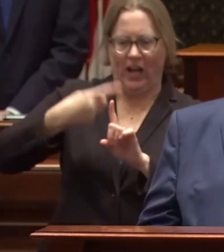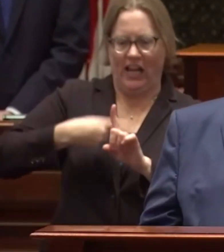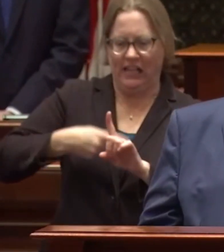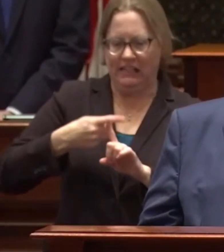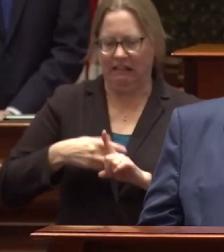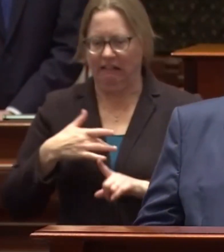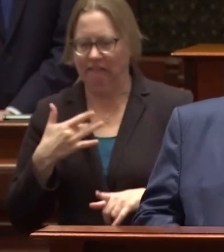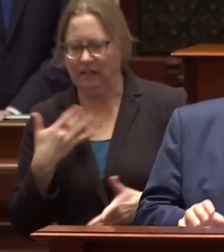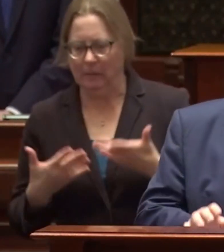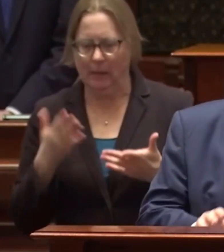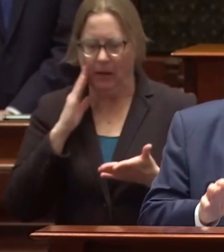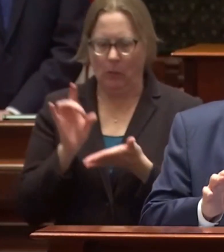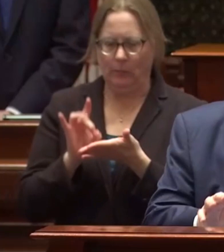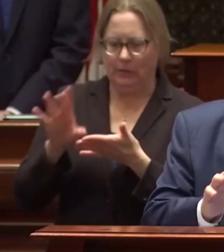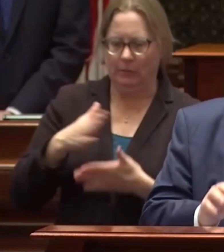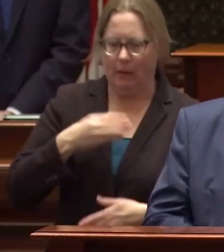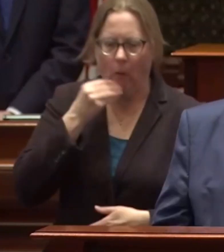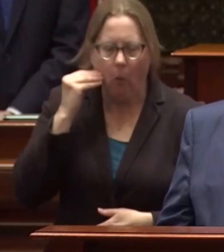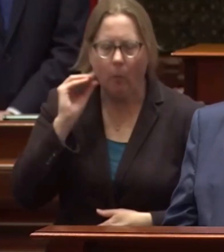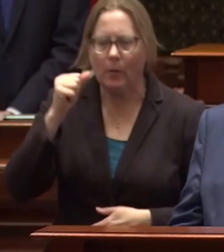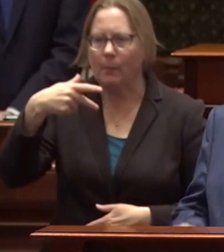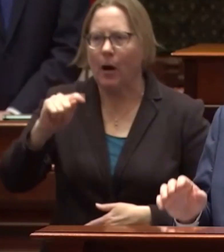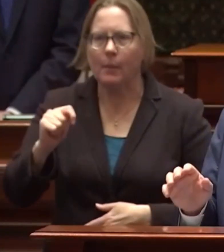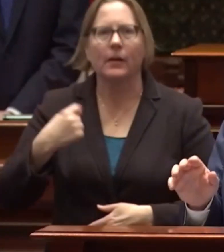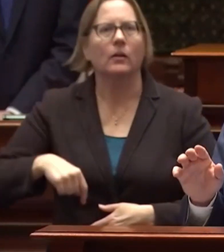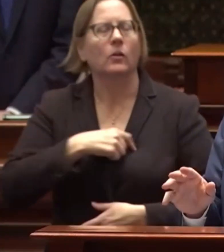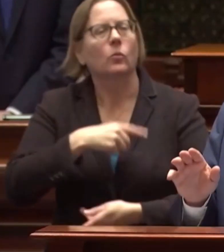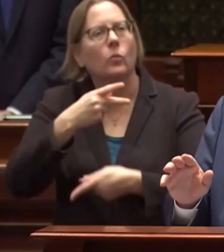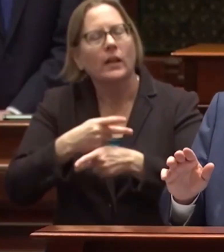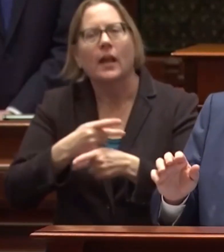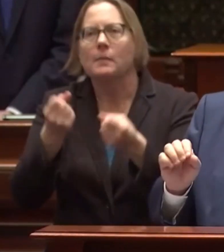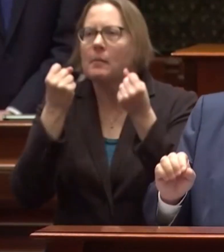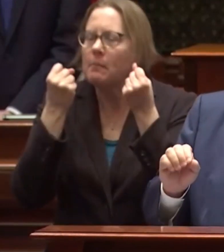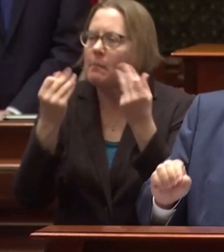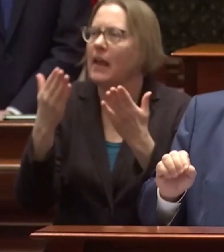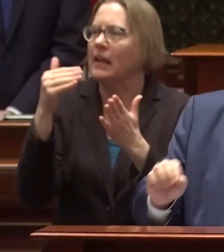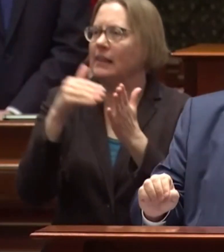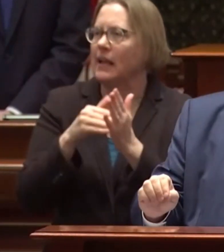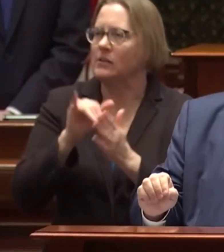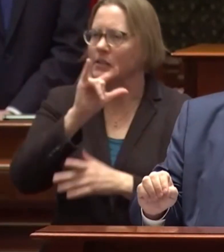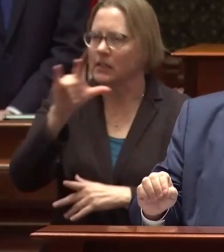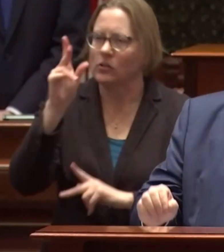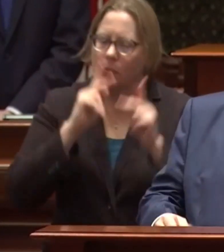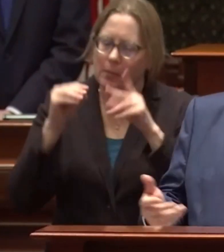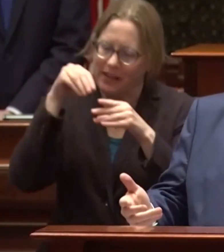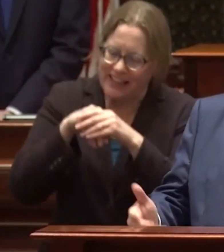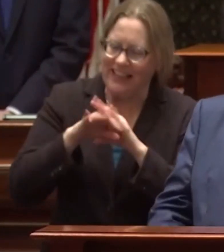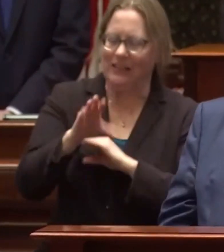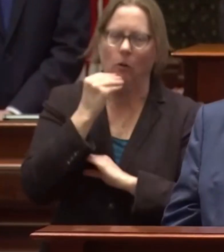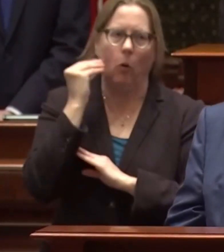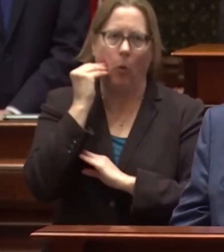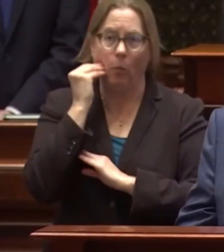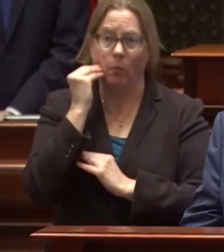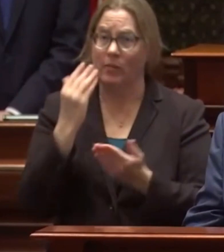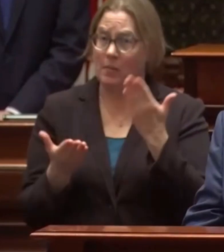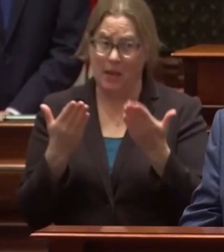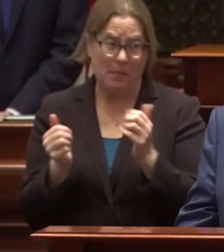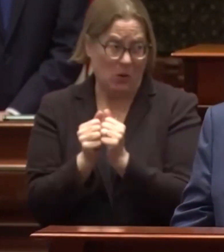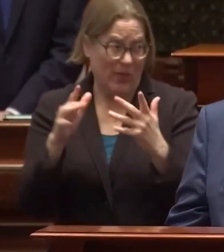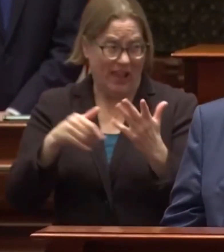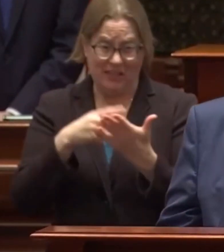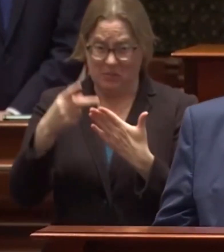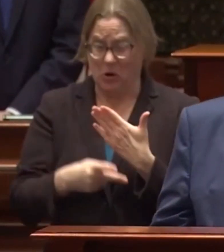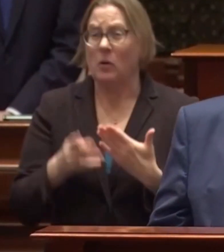or their apartment. We kept thousands of Illinoisans in their homes, people who might otherwise have